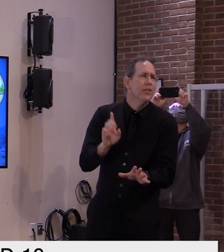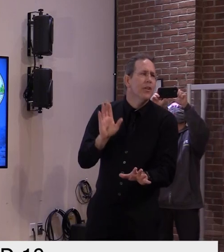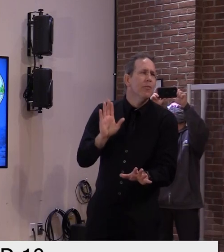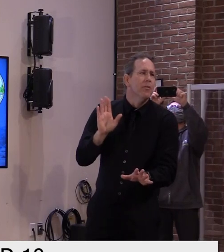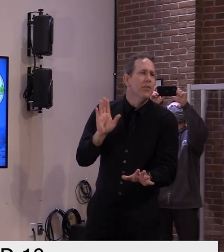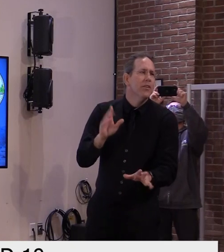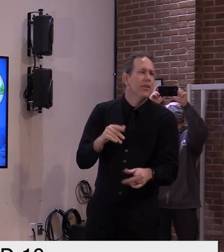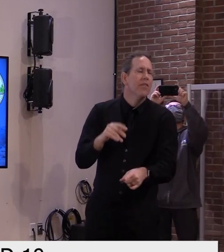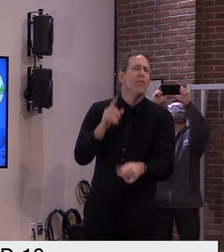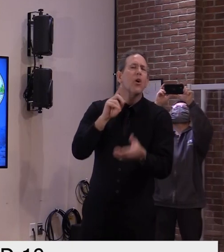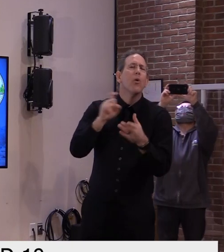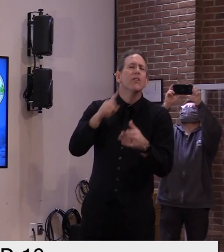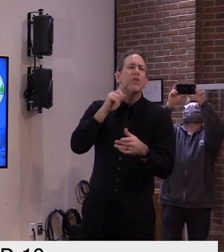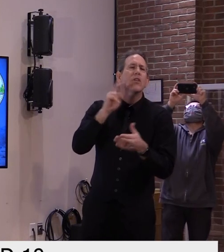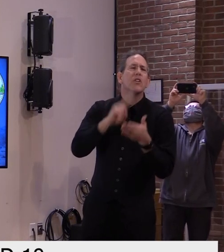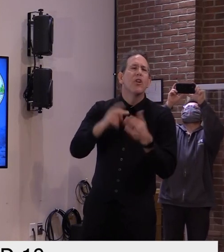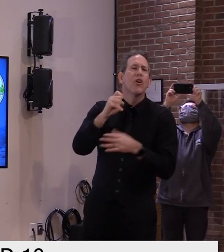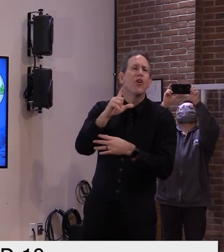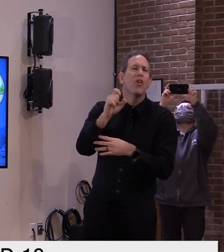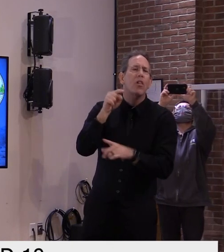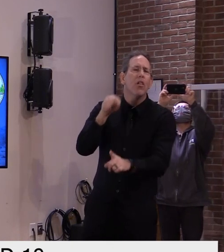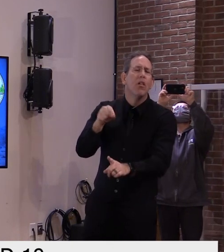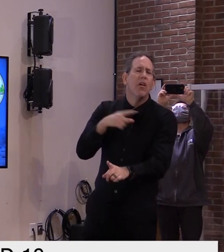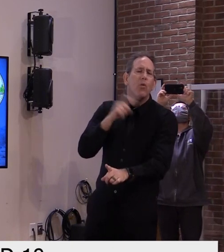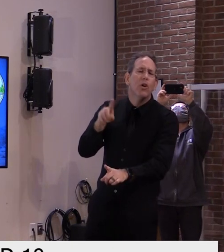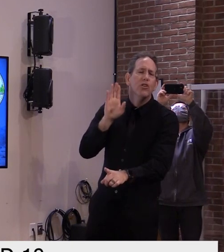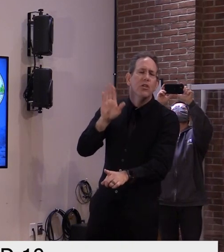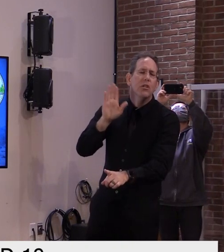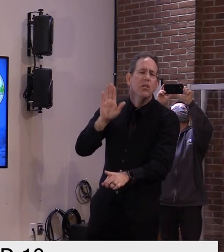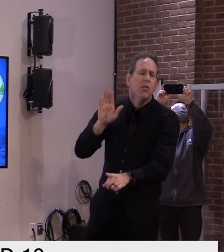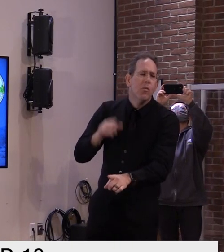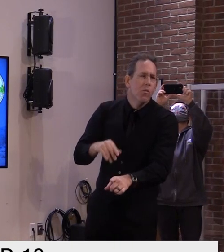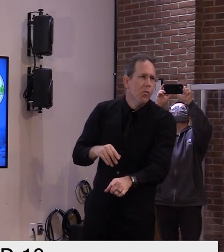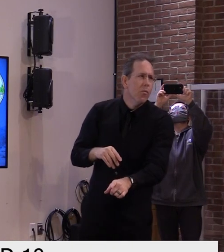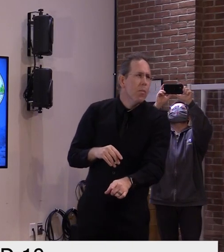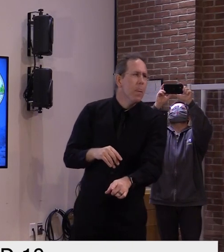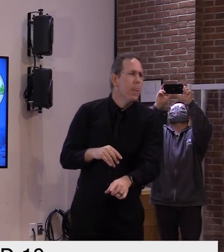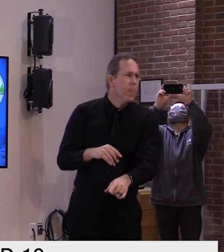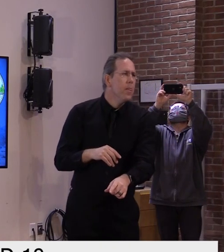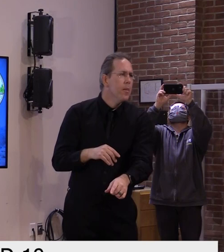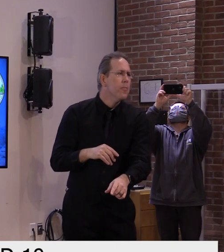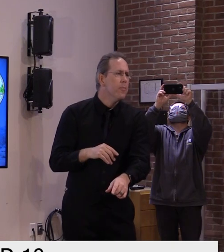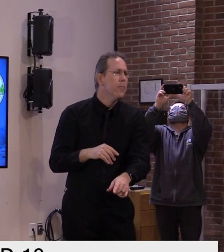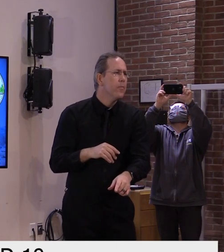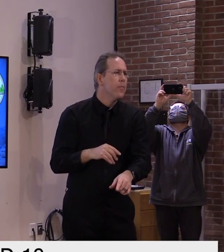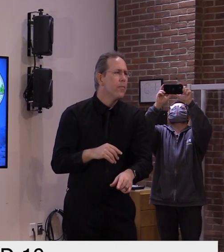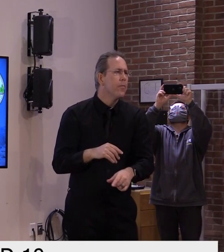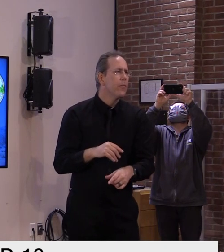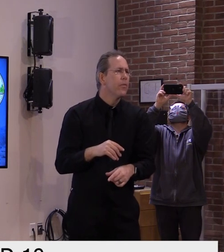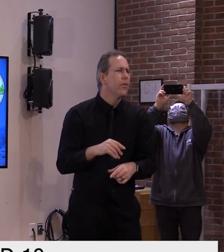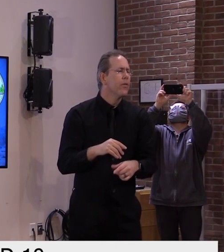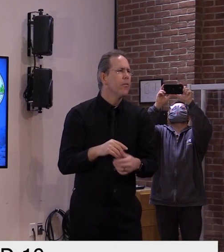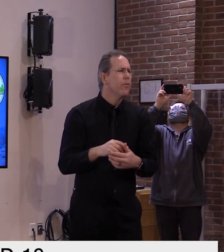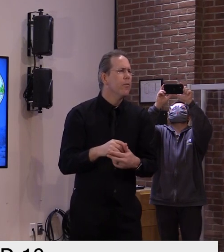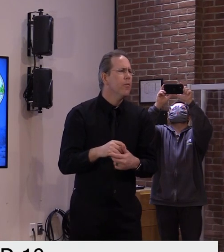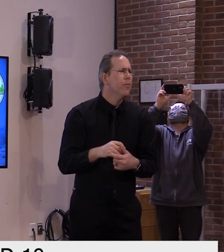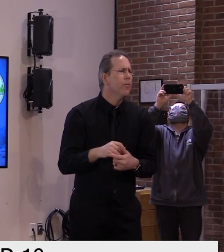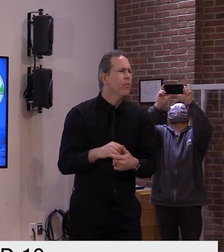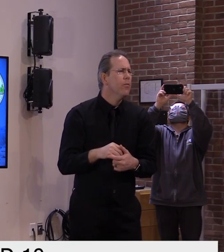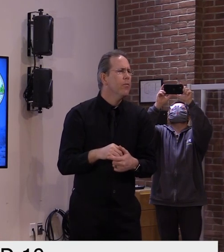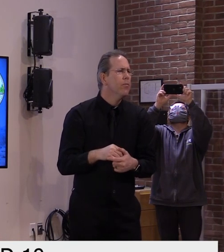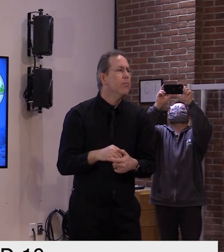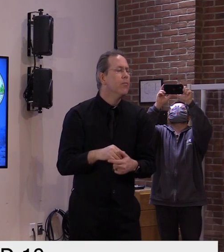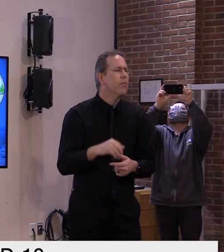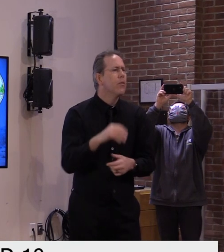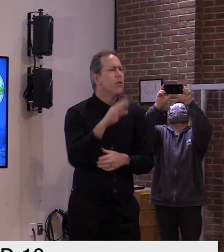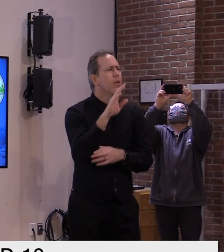Curley, I assume. Bingo is starting apparently this week locally, and ice fishing derbies are starting. What rules do you have for these